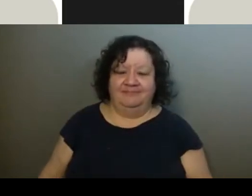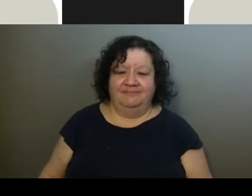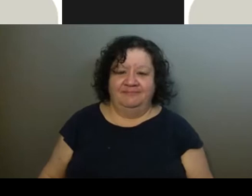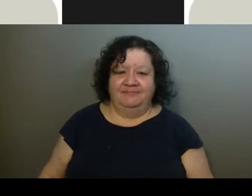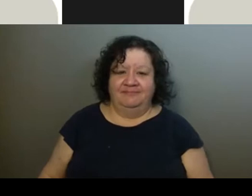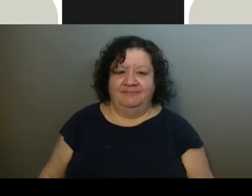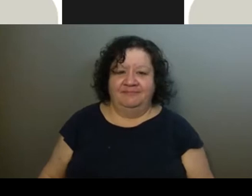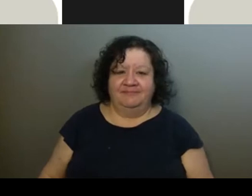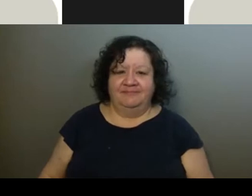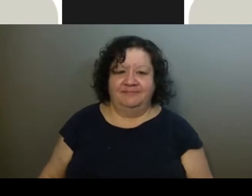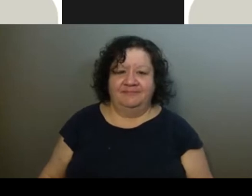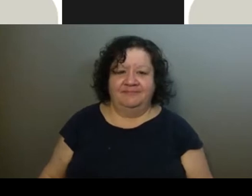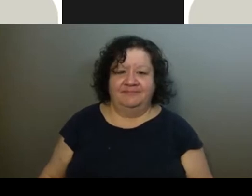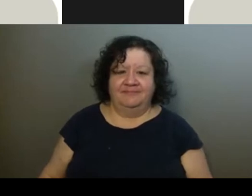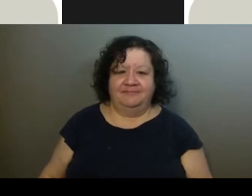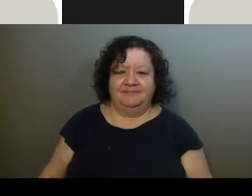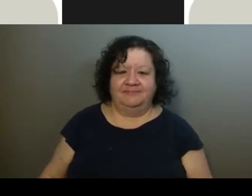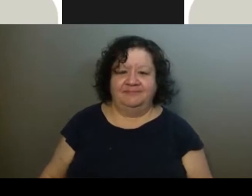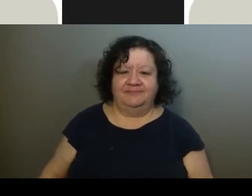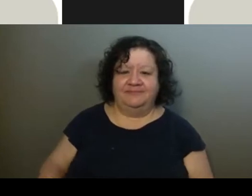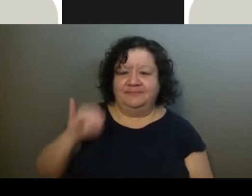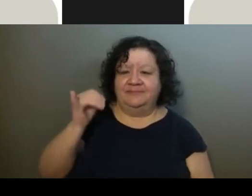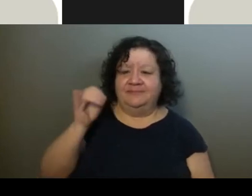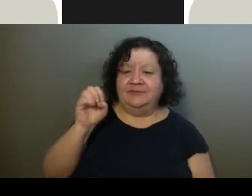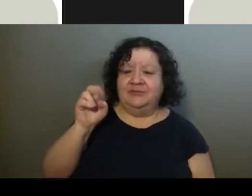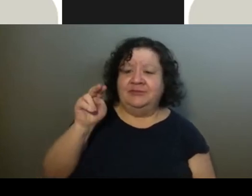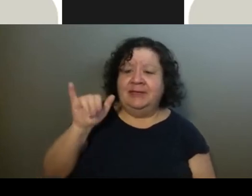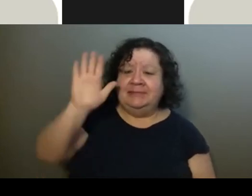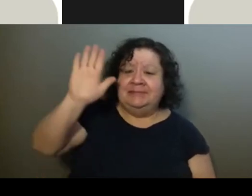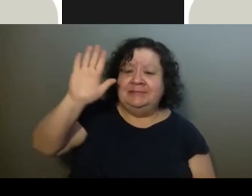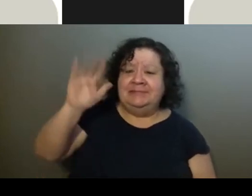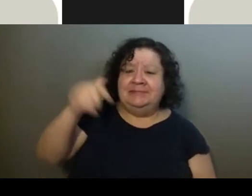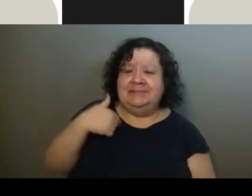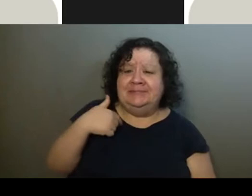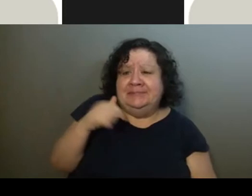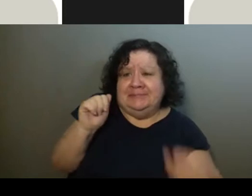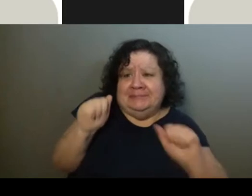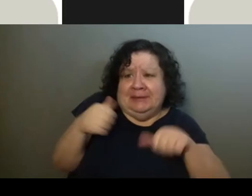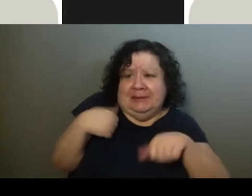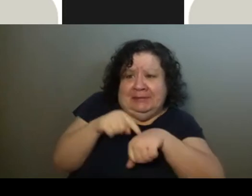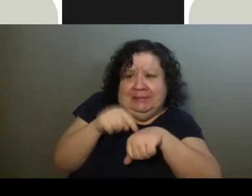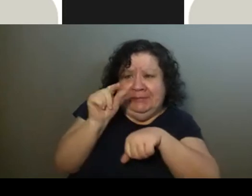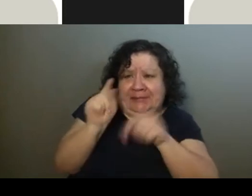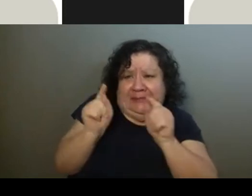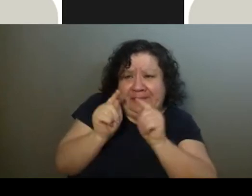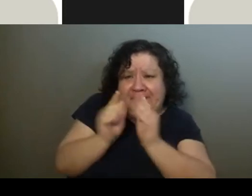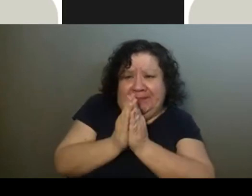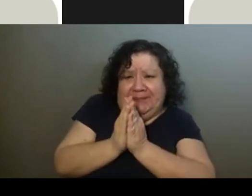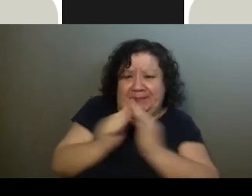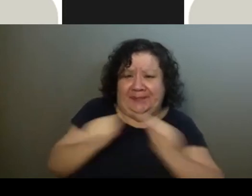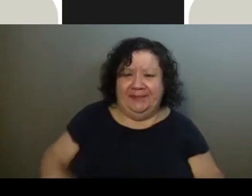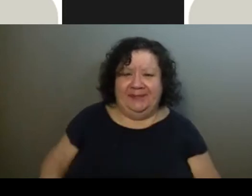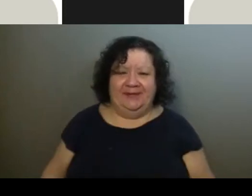I can jump in very quickly if we have time. So I think I would say the key things in terms of